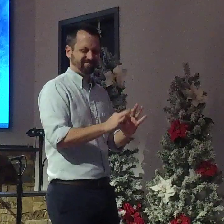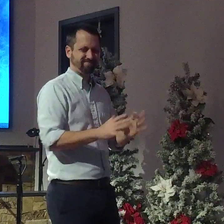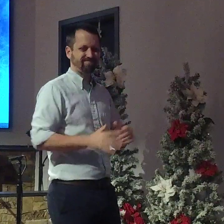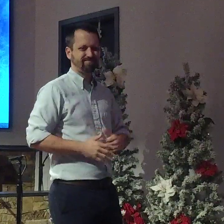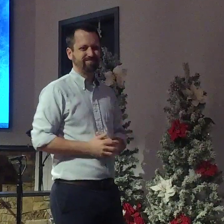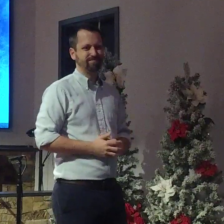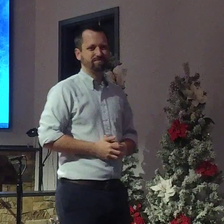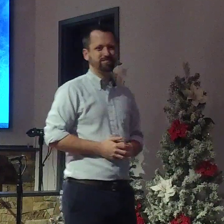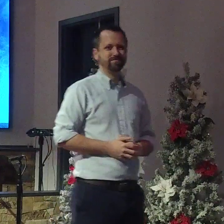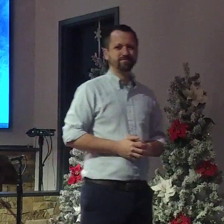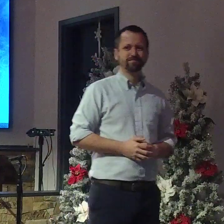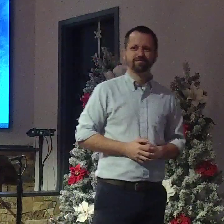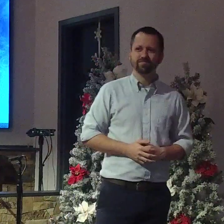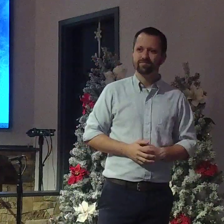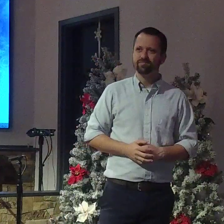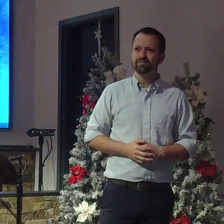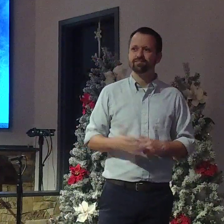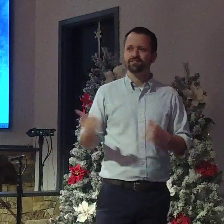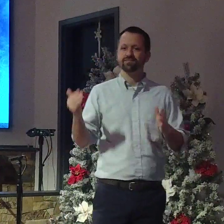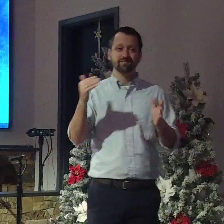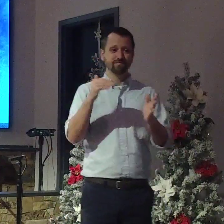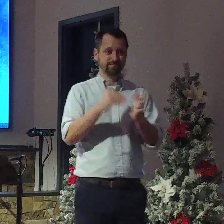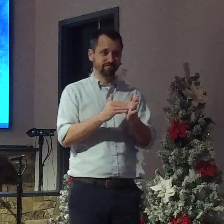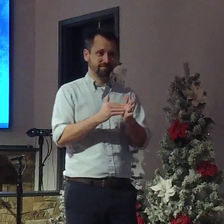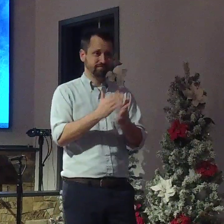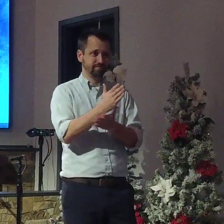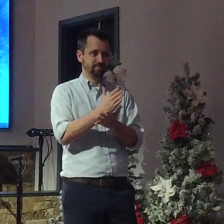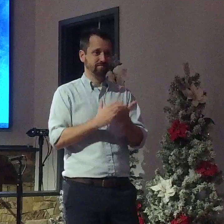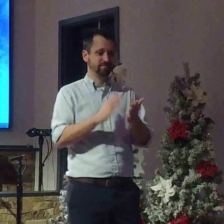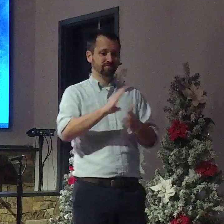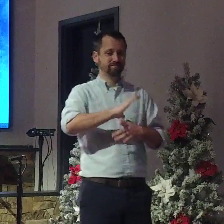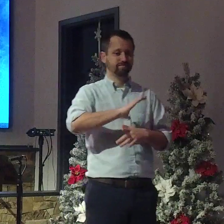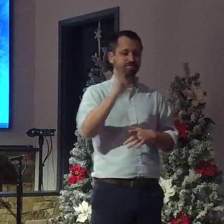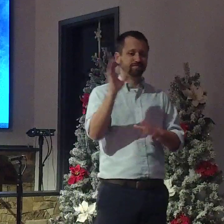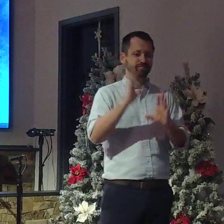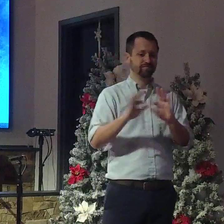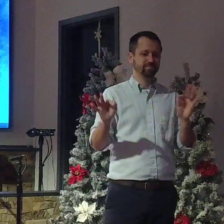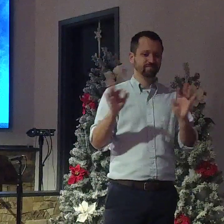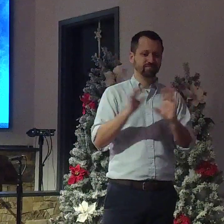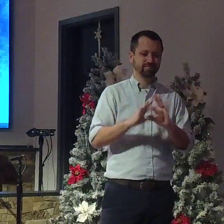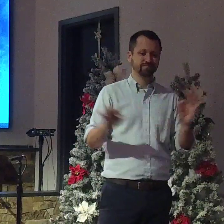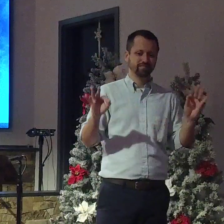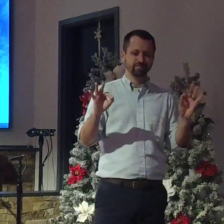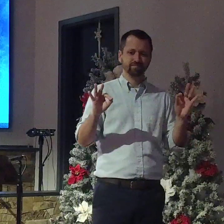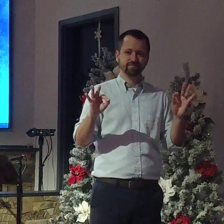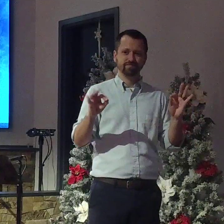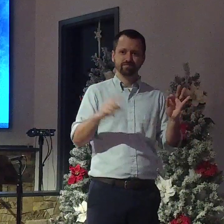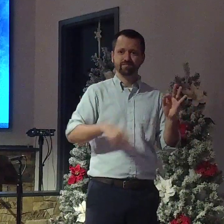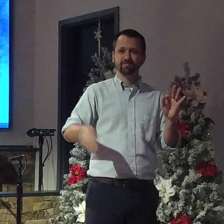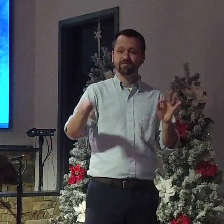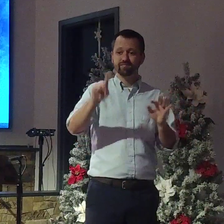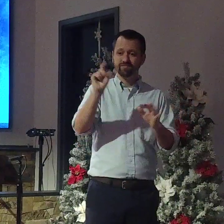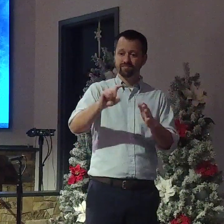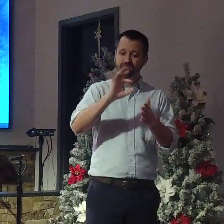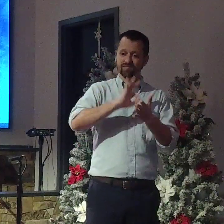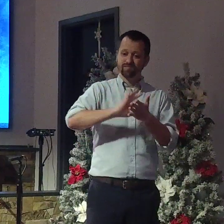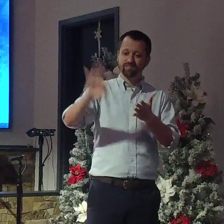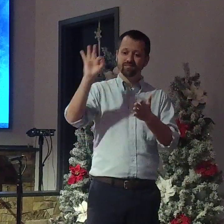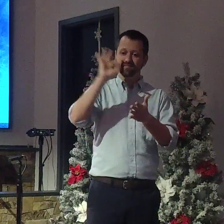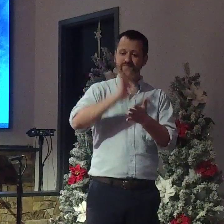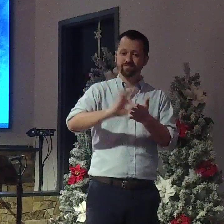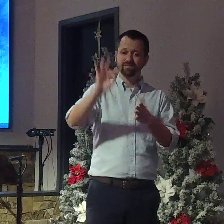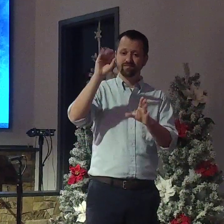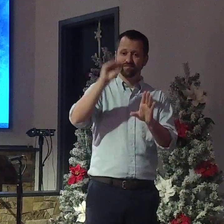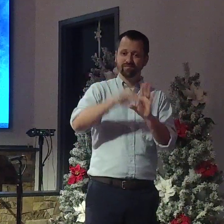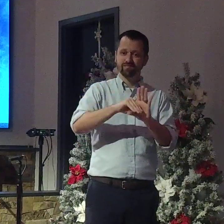Caesar Augustus issued a decree that a census be taken. What that meant was this, that every